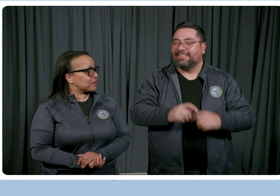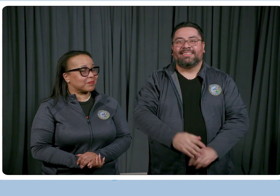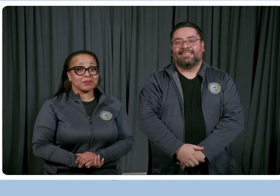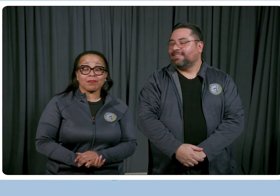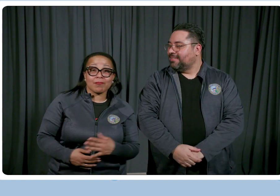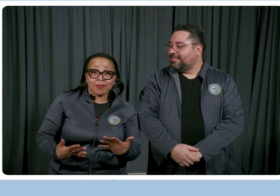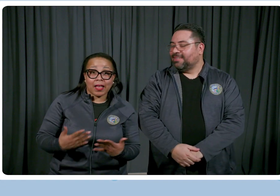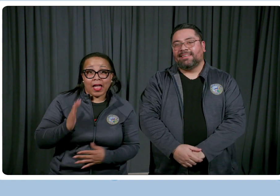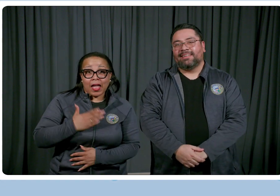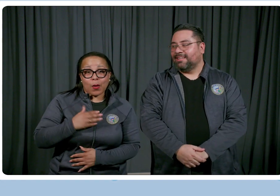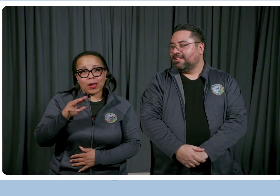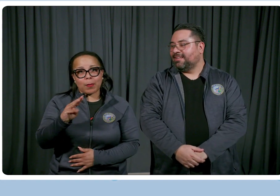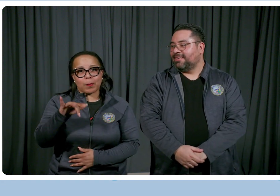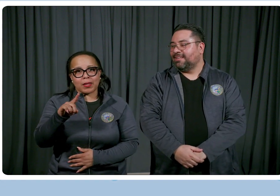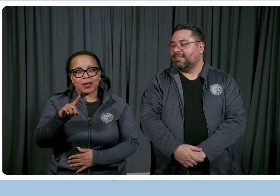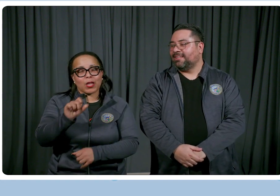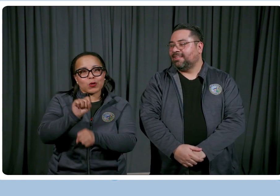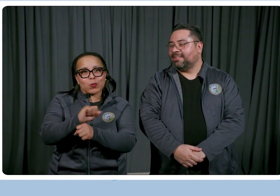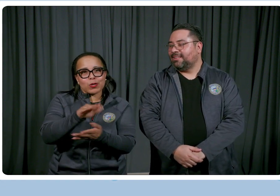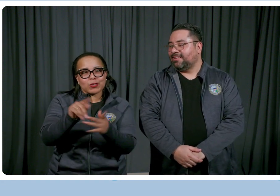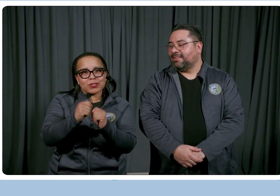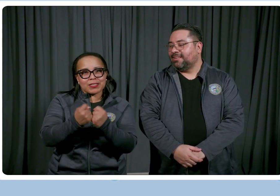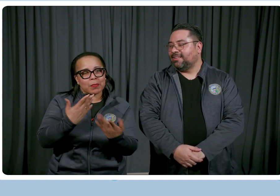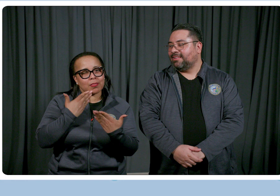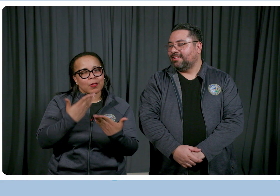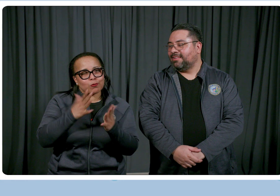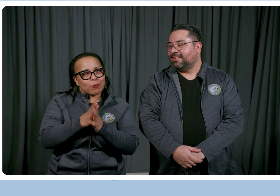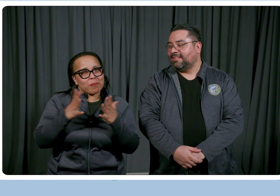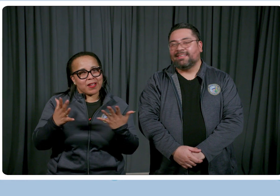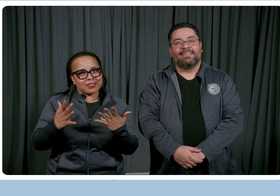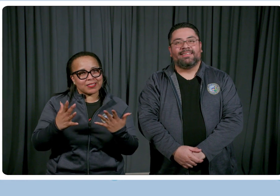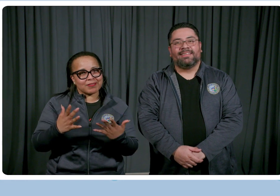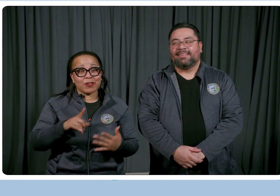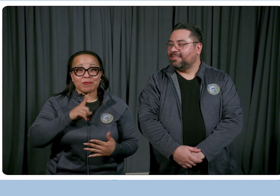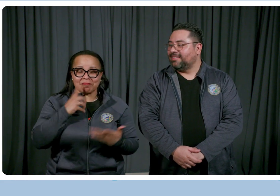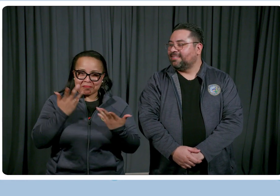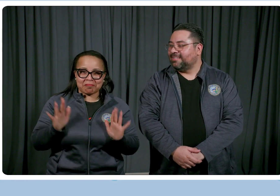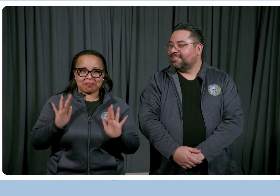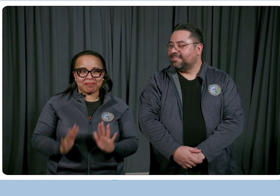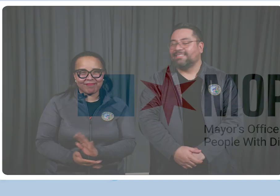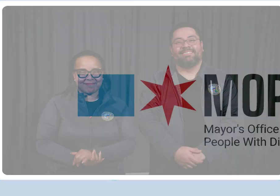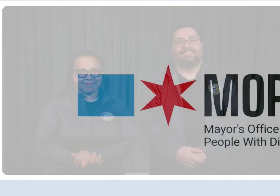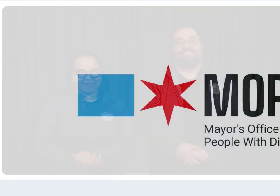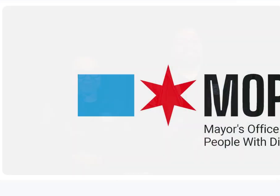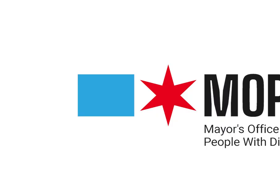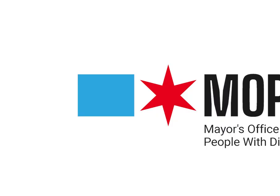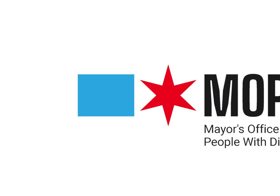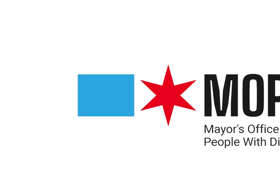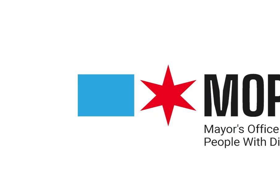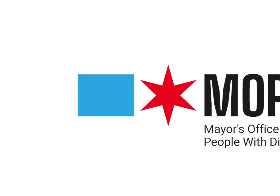production team. And finally, our MOPD Career Center team. Thank you so much. Signing off.